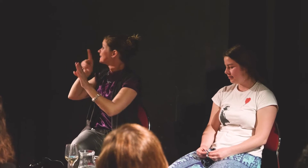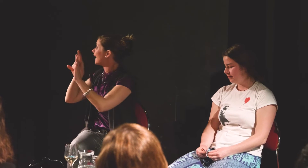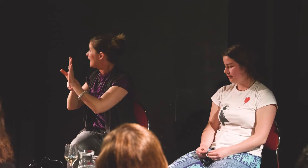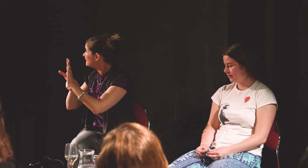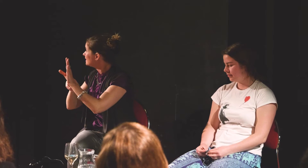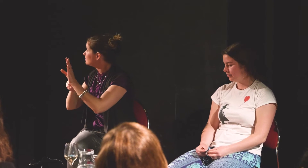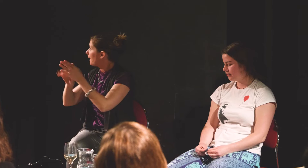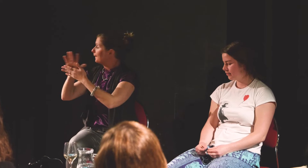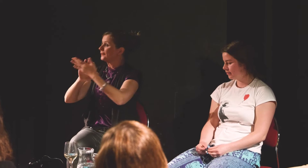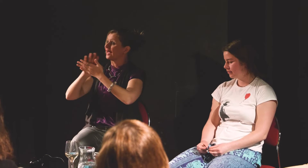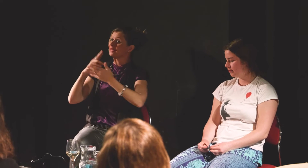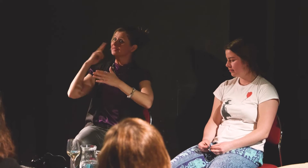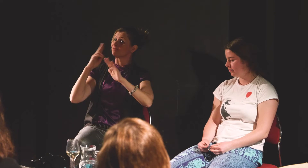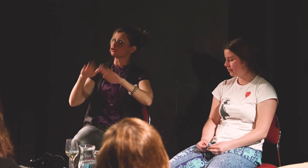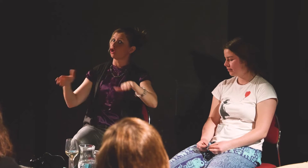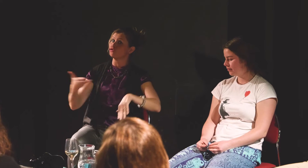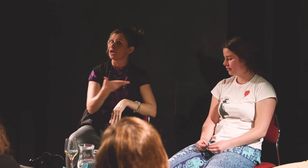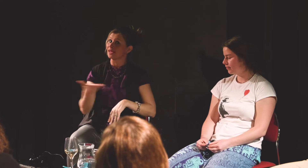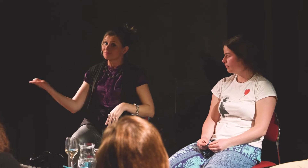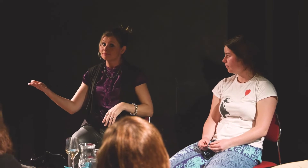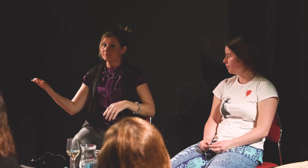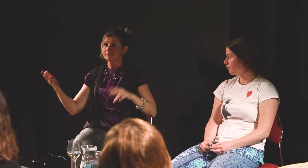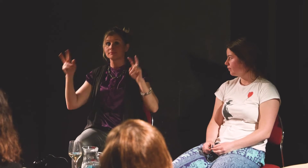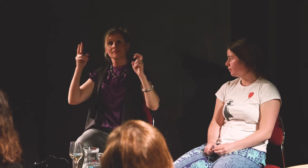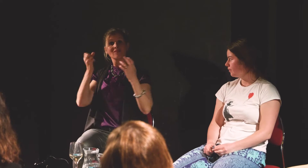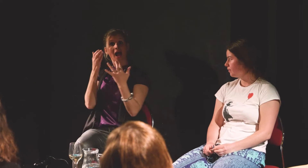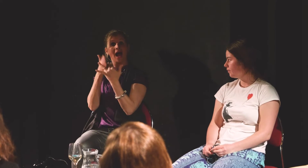over 100 years. So that meant that deaf children